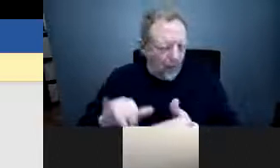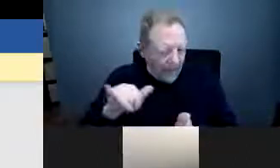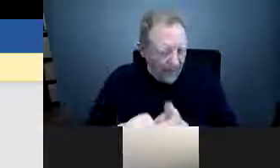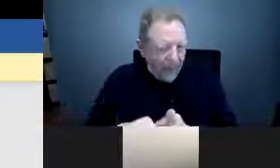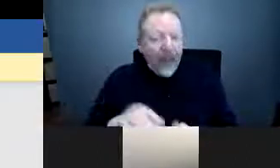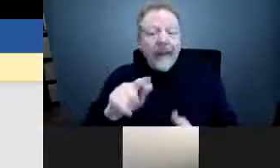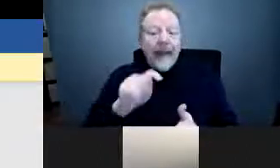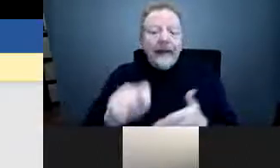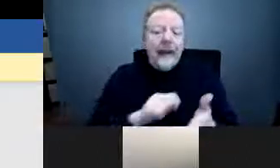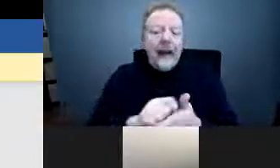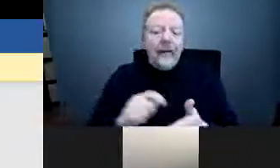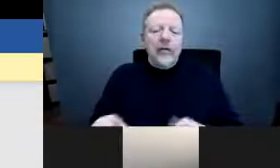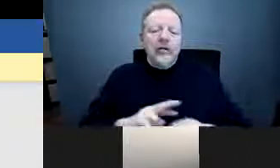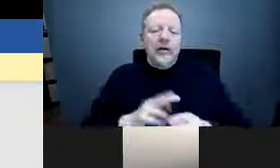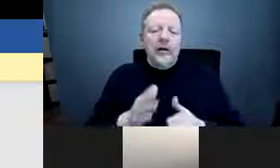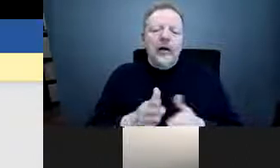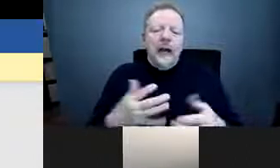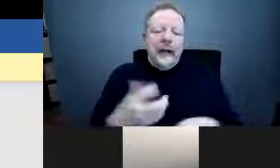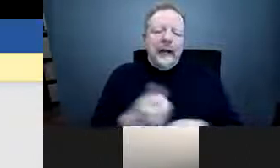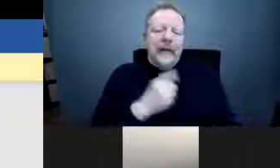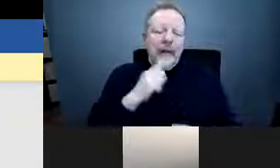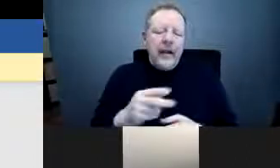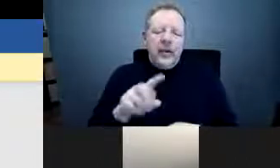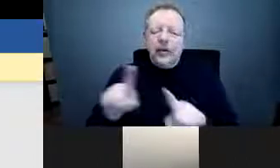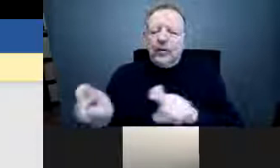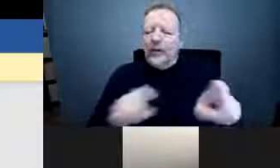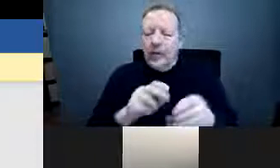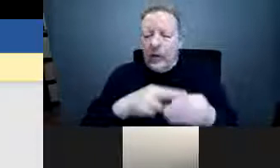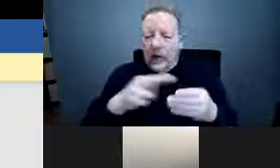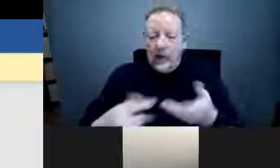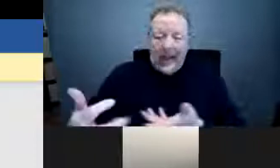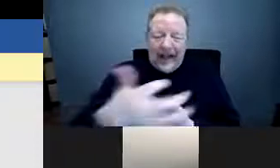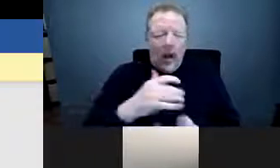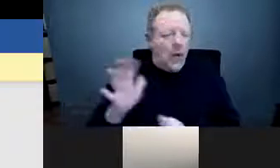was expected to get the survey result. We'll find out more about that later in today's meeting.